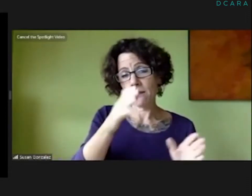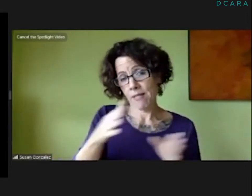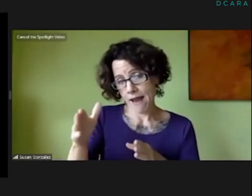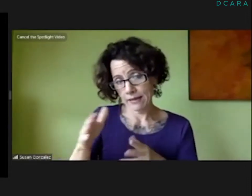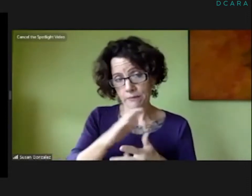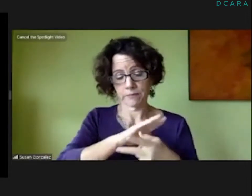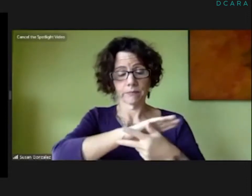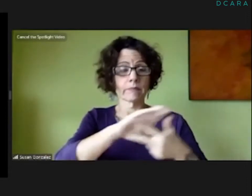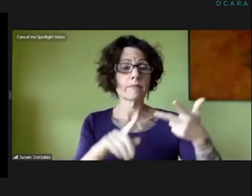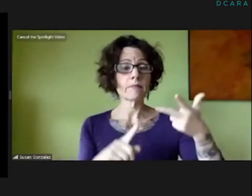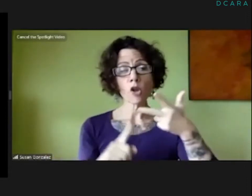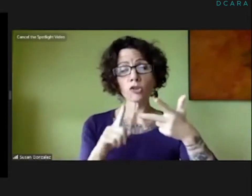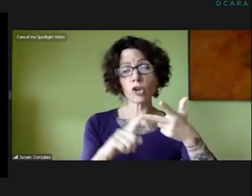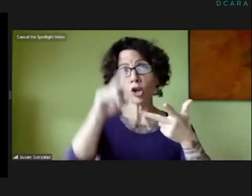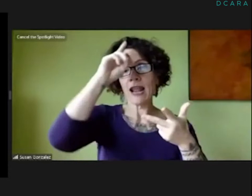planning.